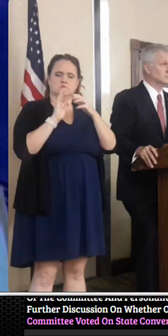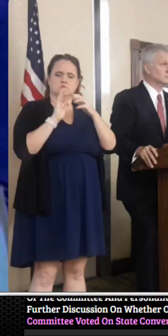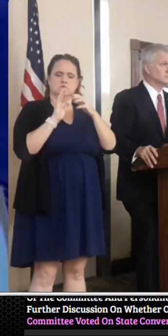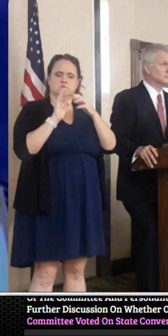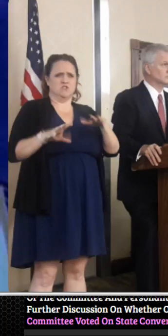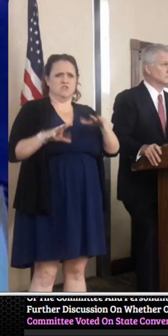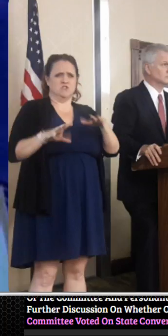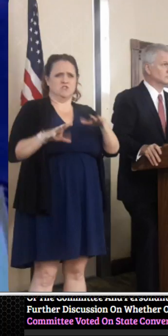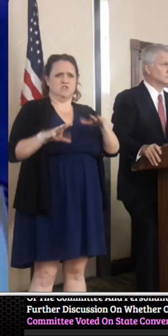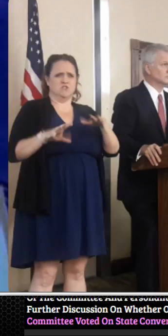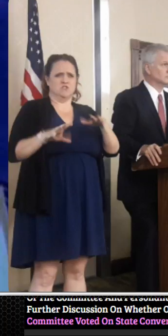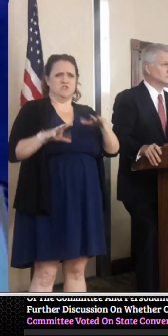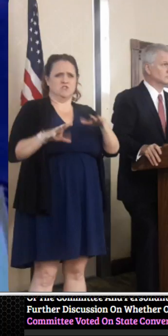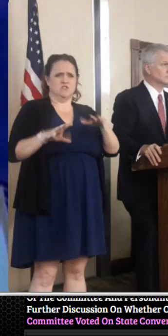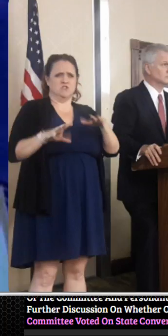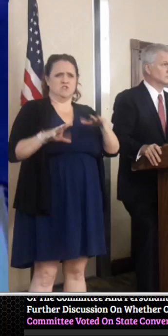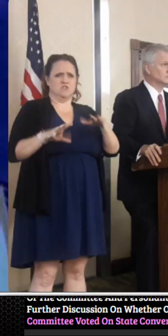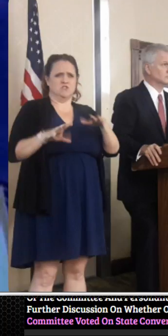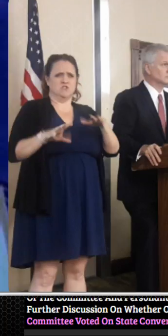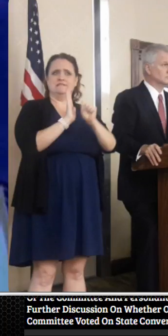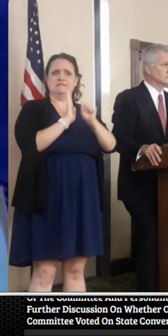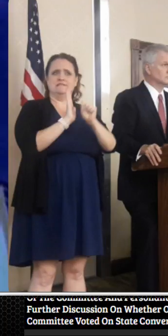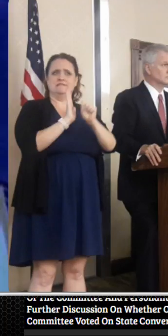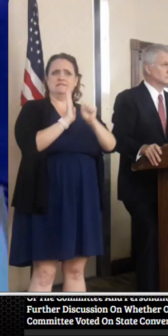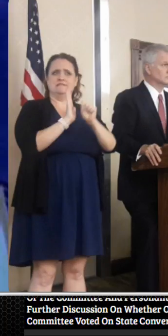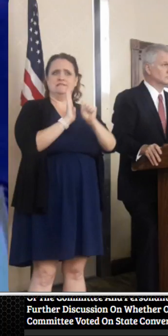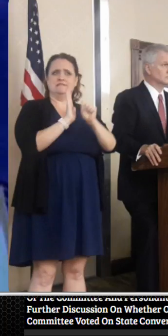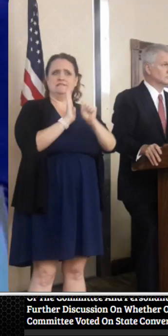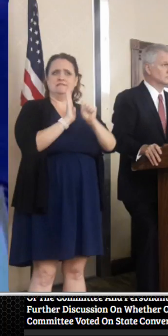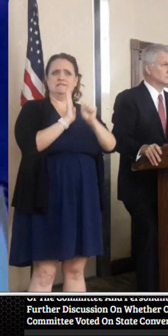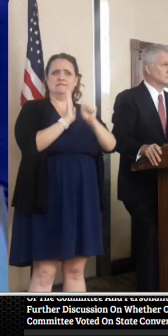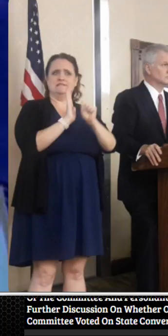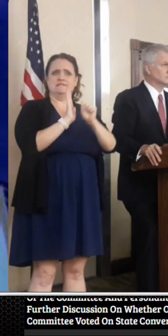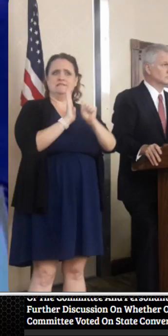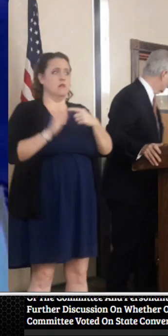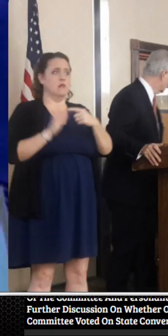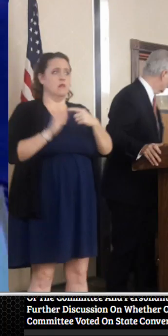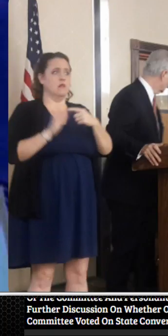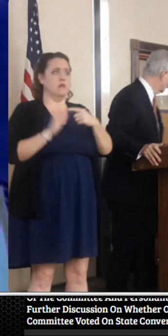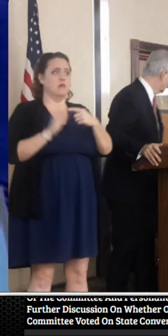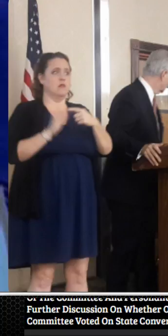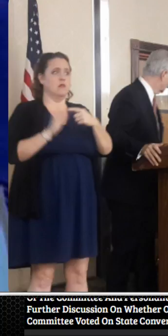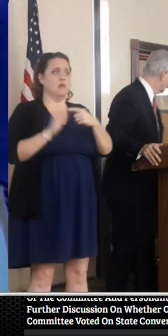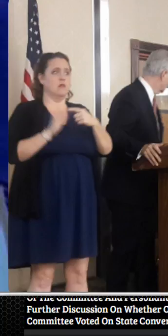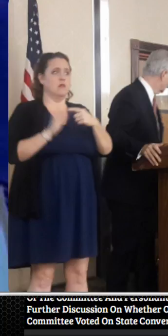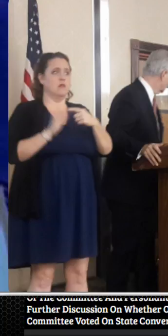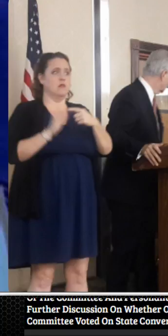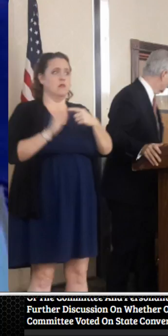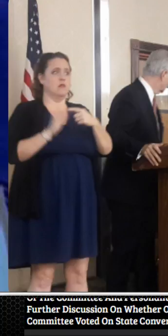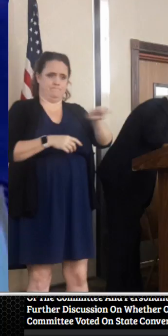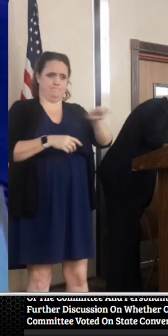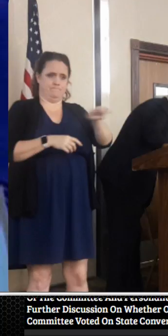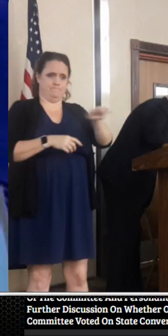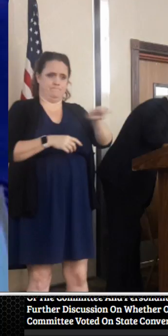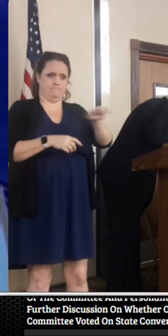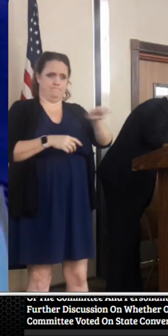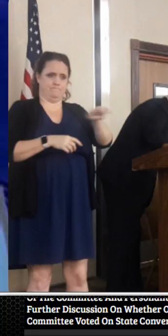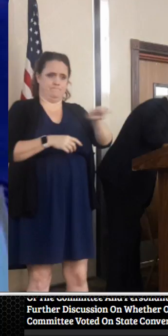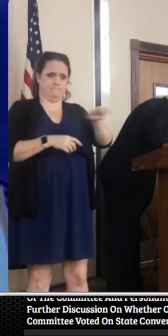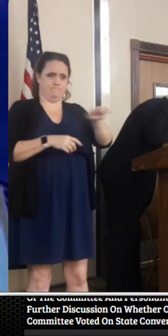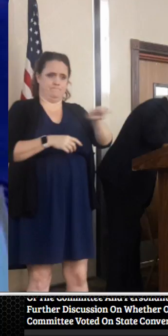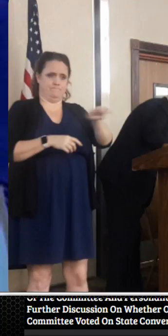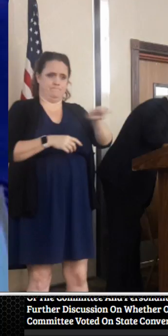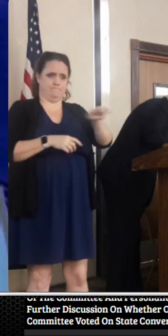Just yesterday, for an example, just yesterday, I was switched from Legislative Affairs to Rules Committee because somebody else was going to be